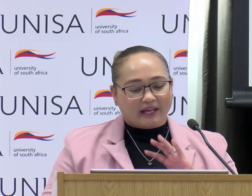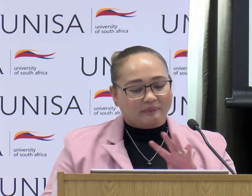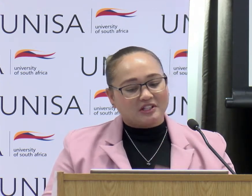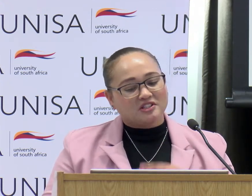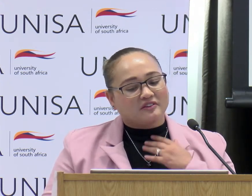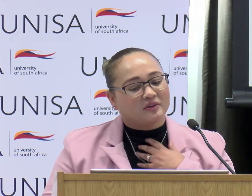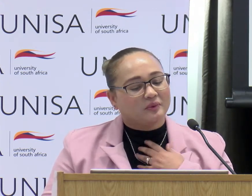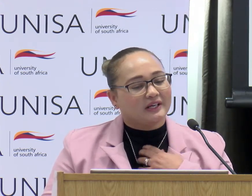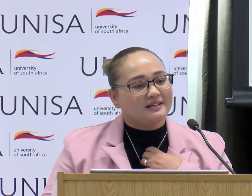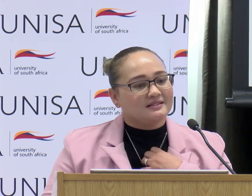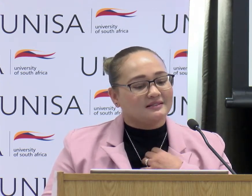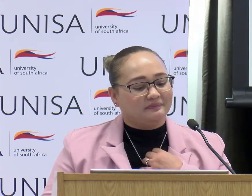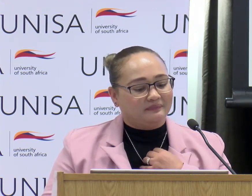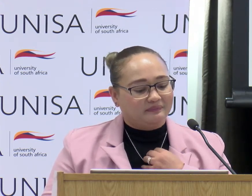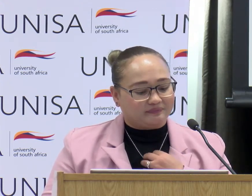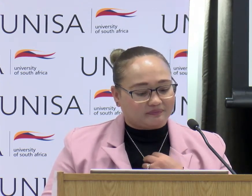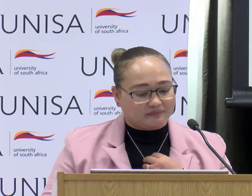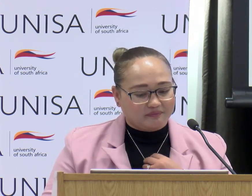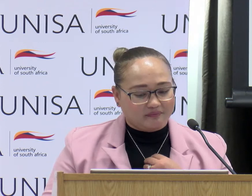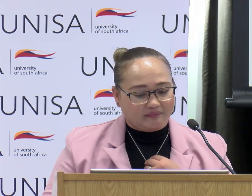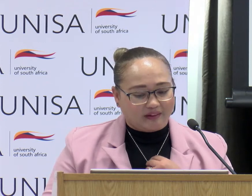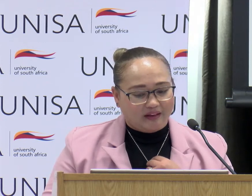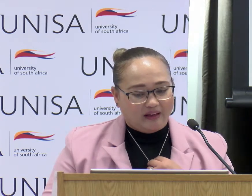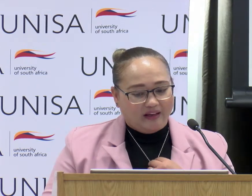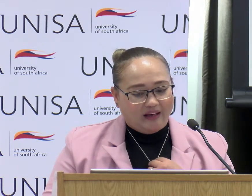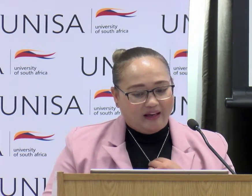So we had pictures of the winners.